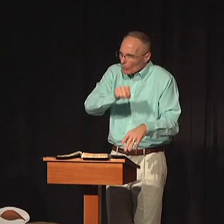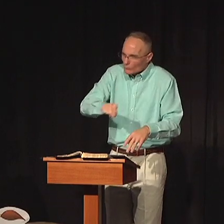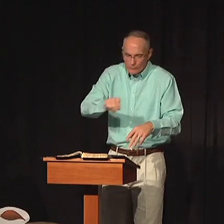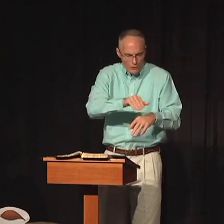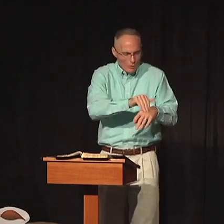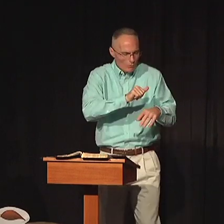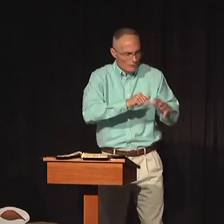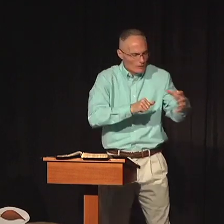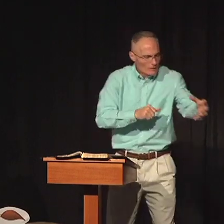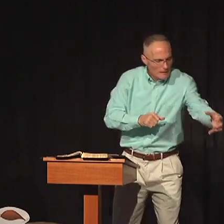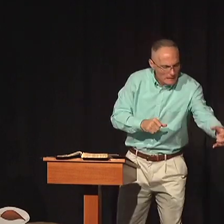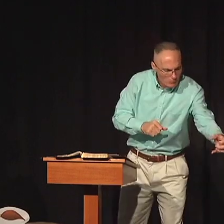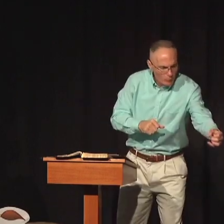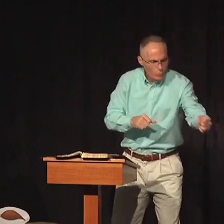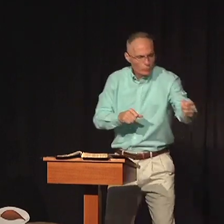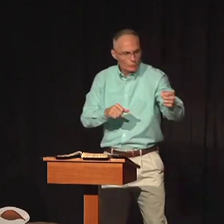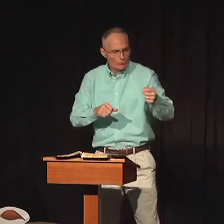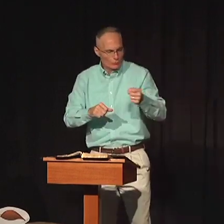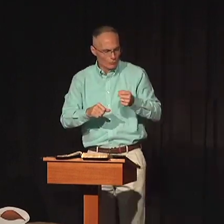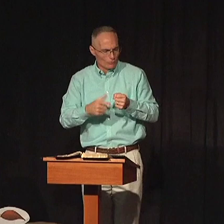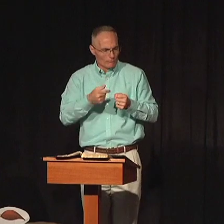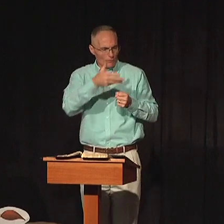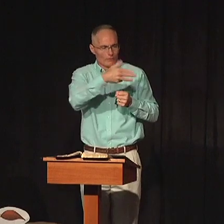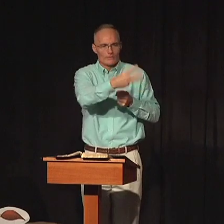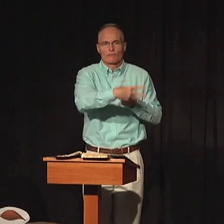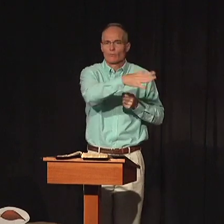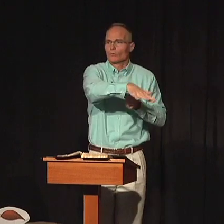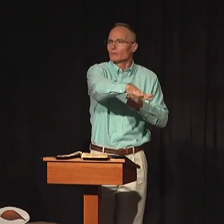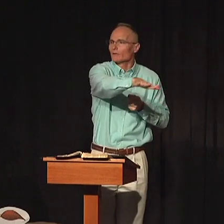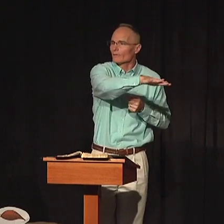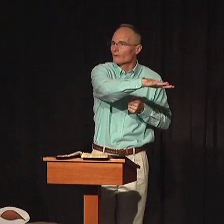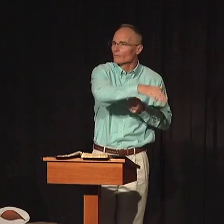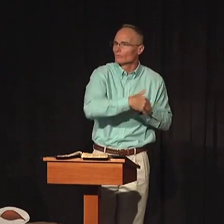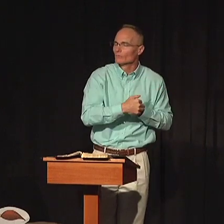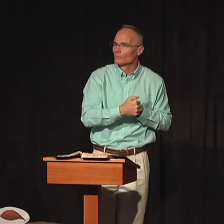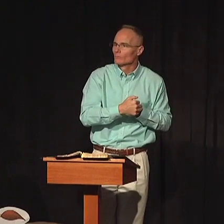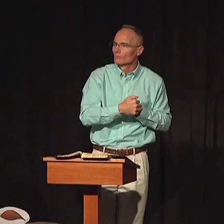And when He calls you, He pulls you out from the rest of the world.